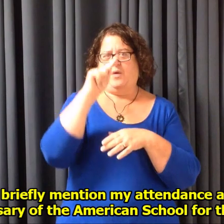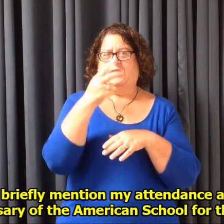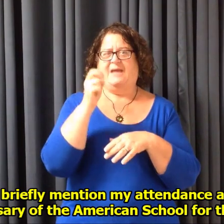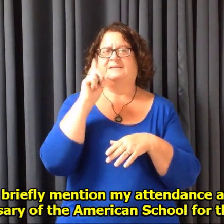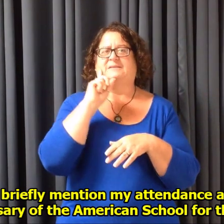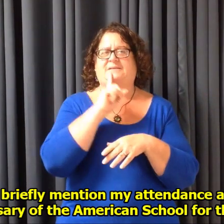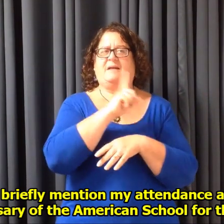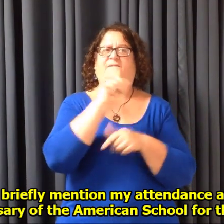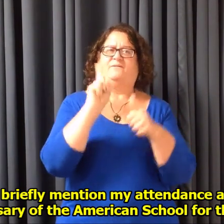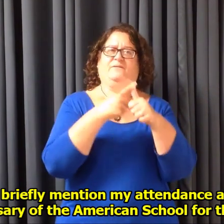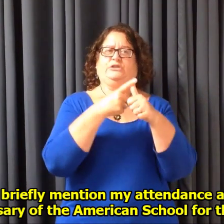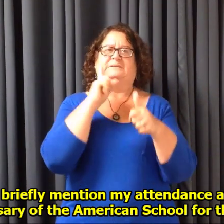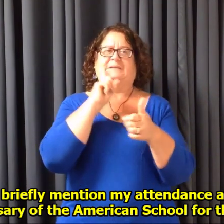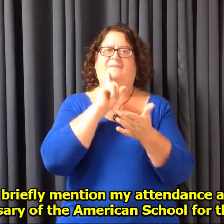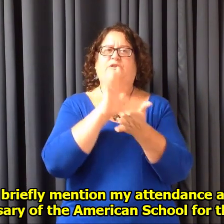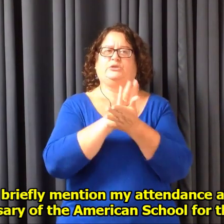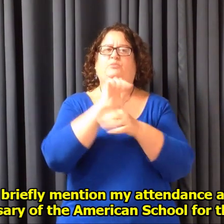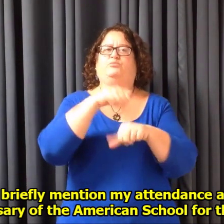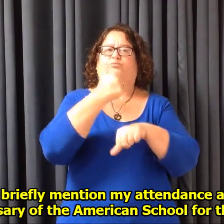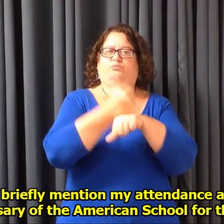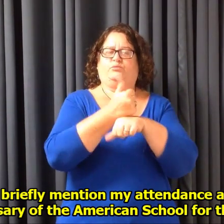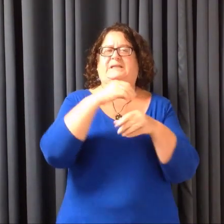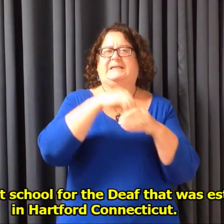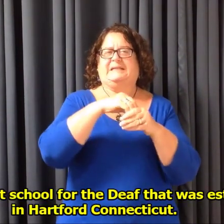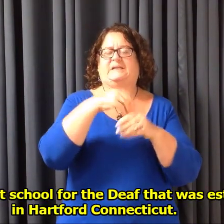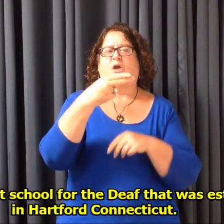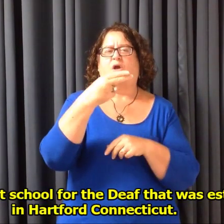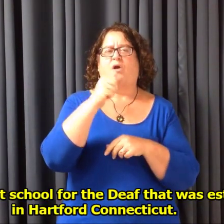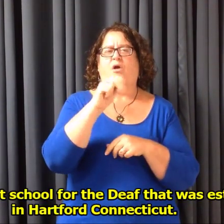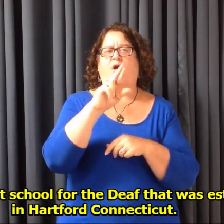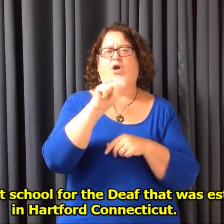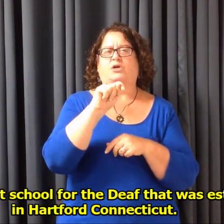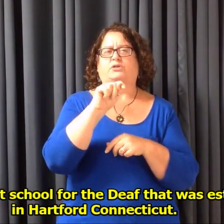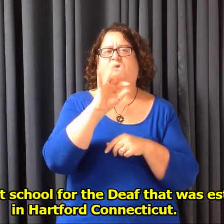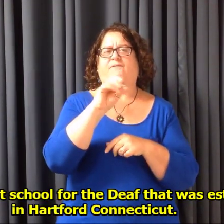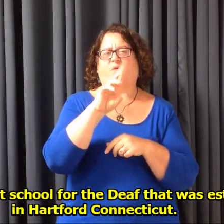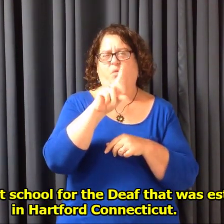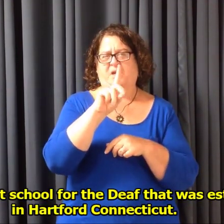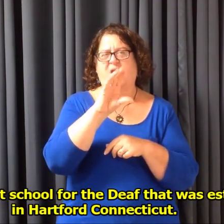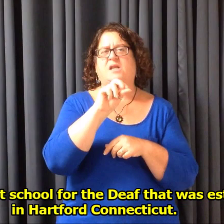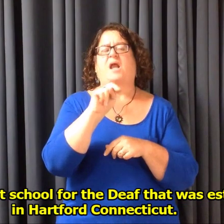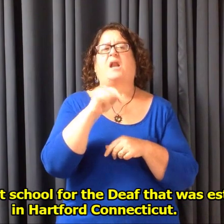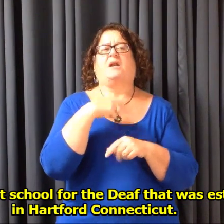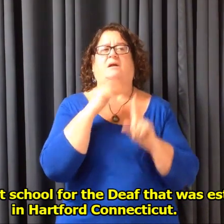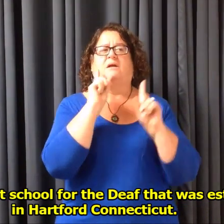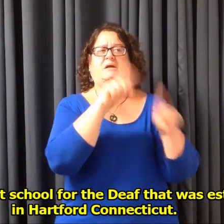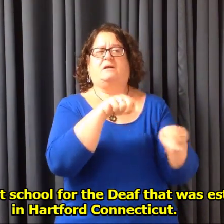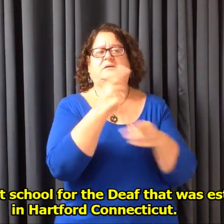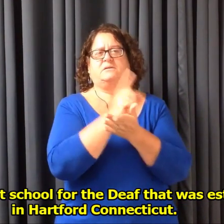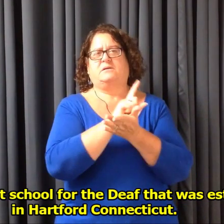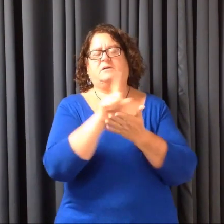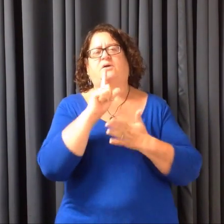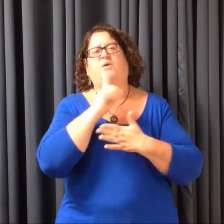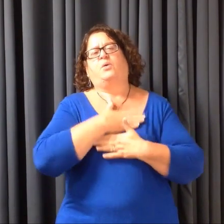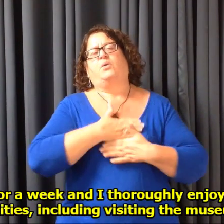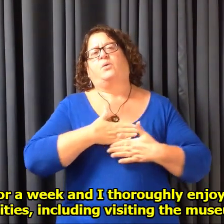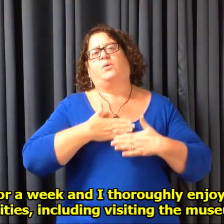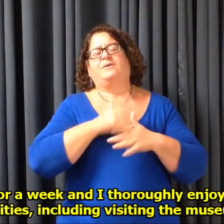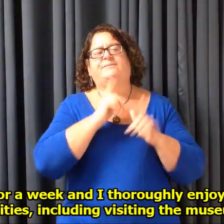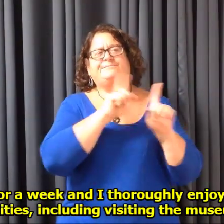200-year anniversary of the American School for the Deaf. It was the first school for the deaf that was established in Hartford, Connecticut. I was there for